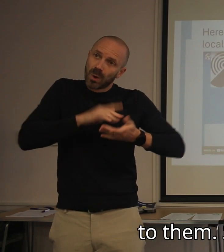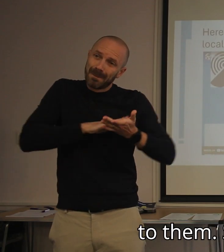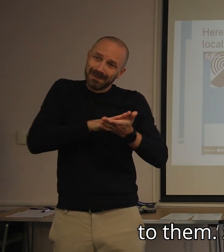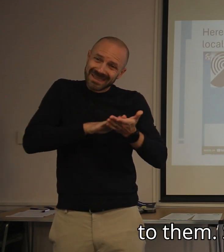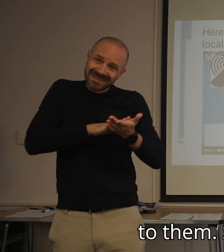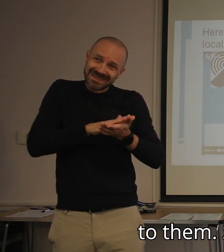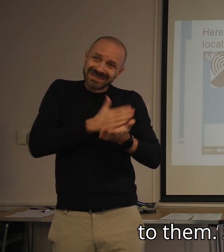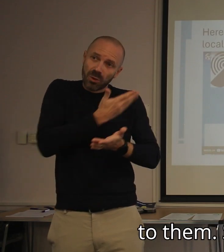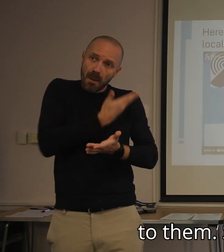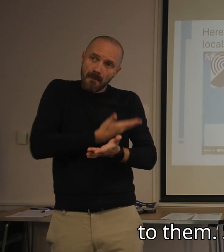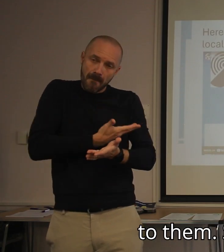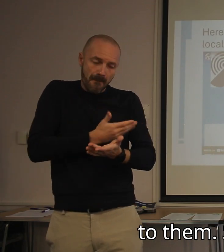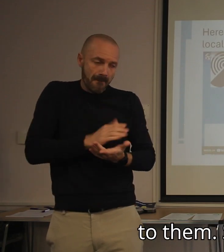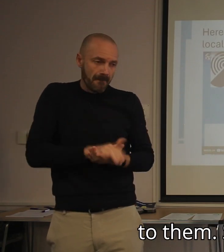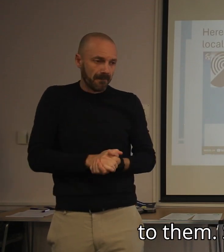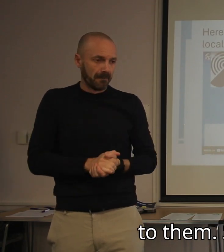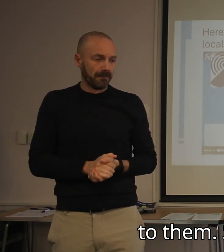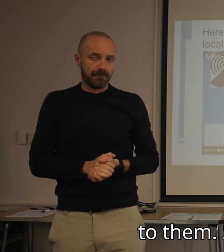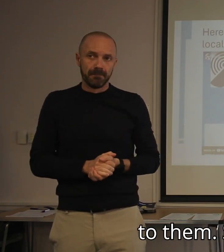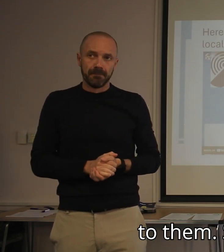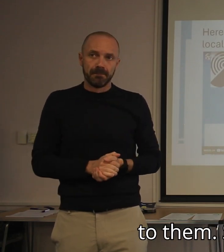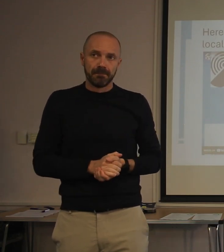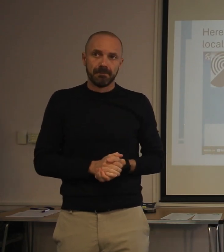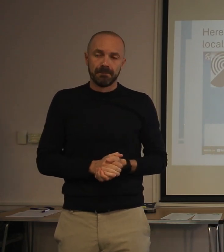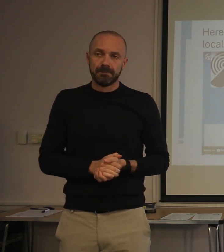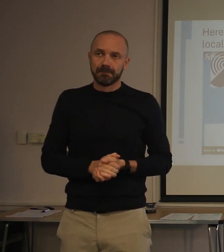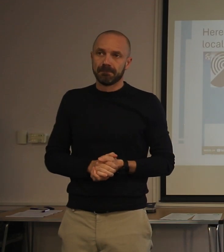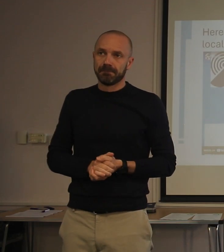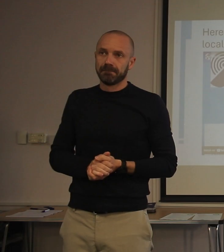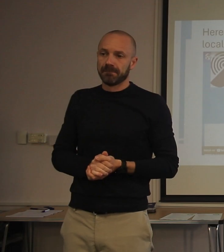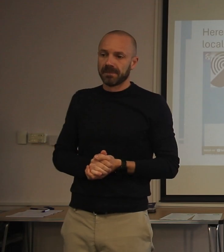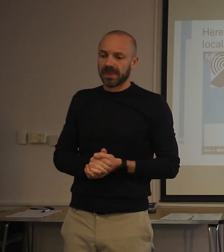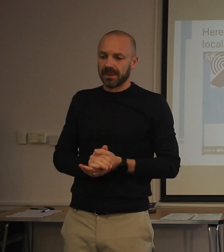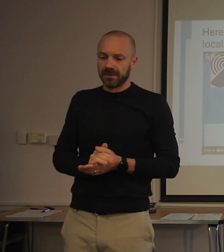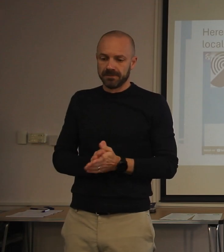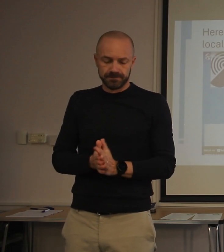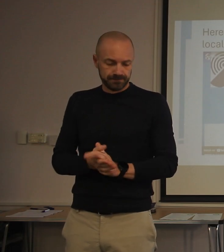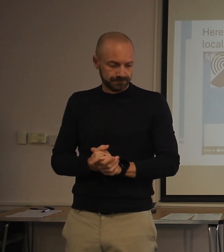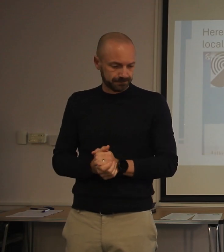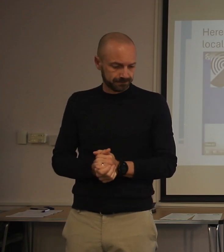means to them. So I'll just switch that on here.